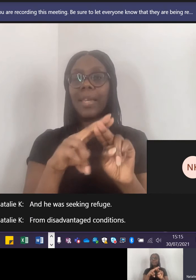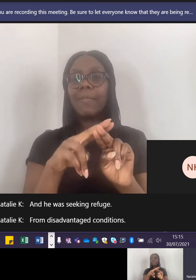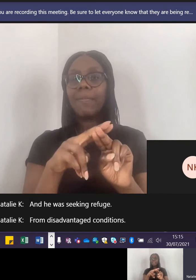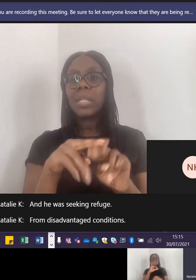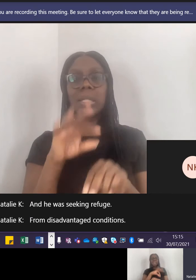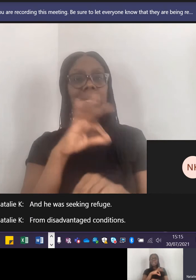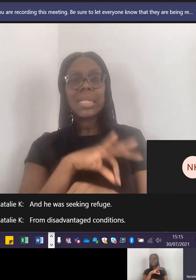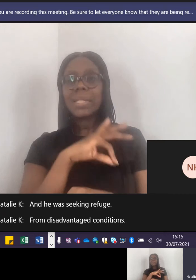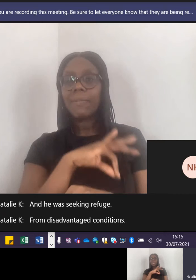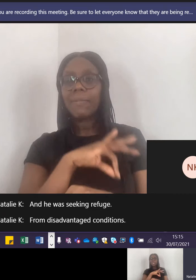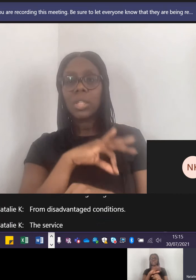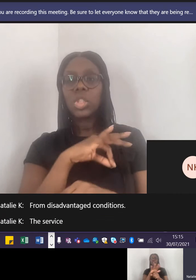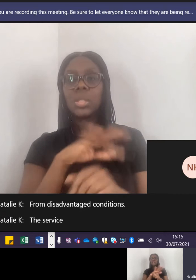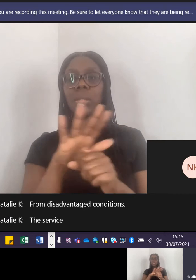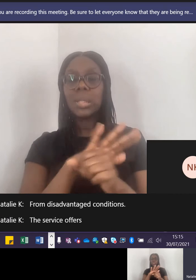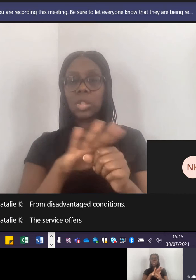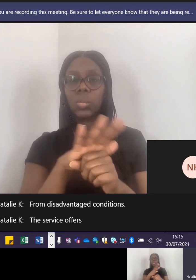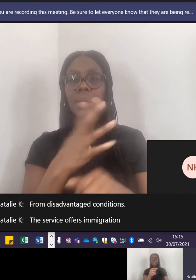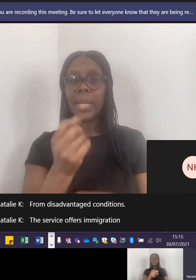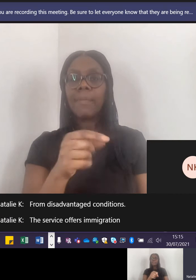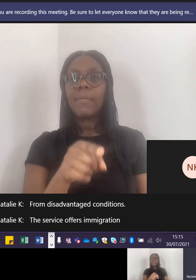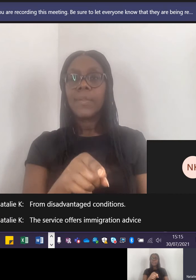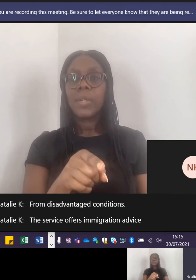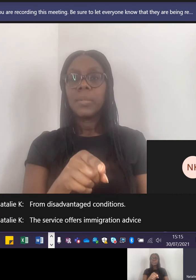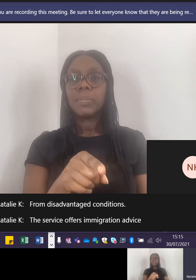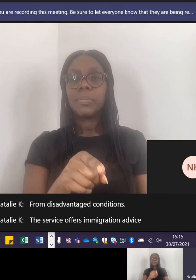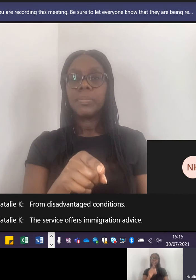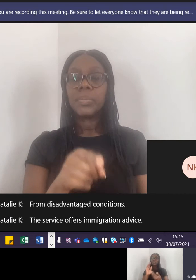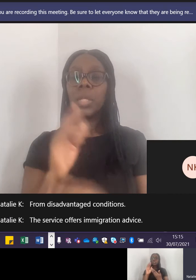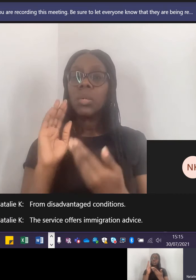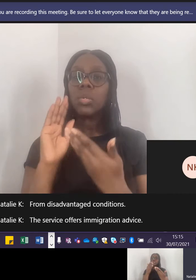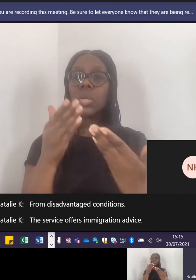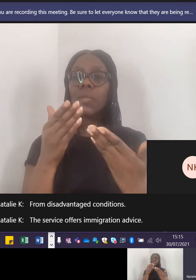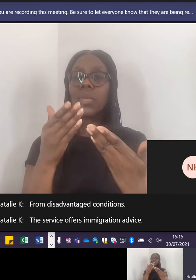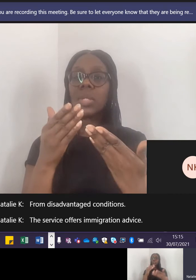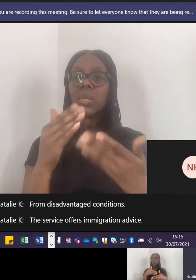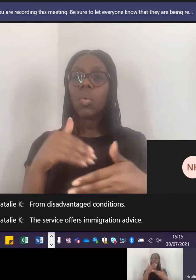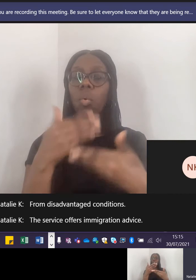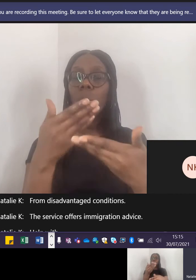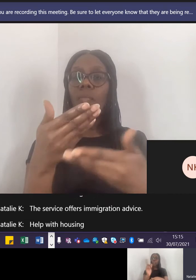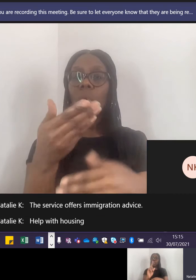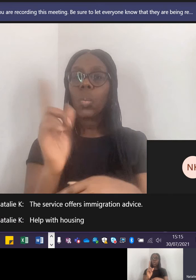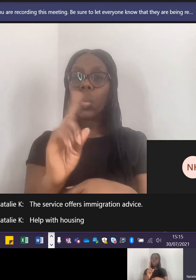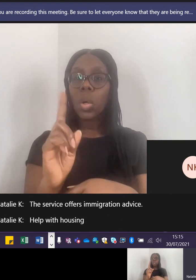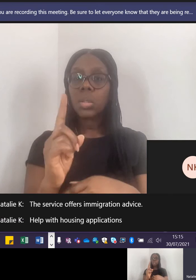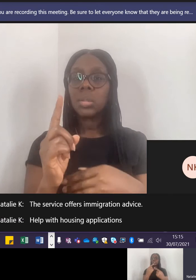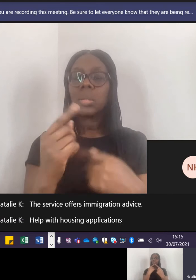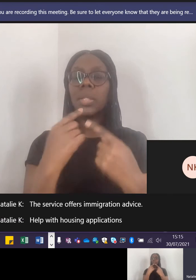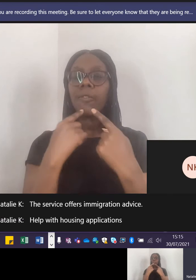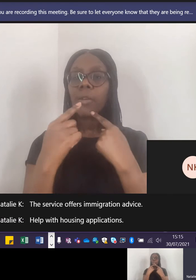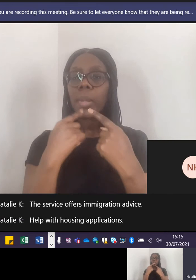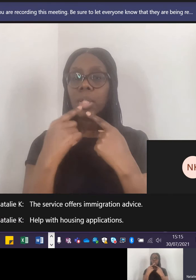The service offers immigration advice, help with housing applications,